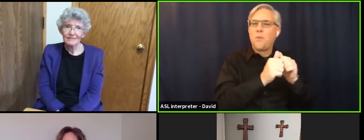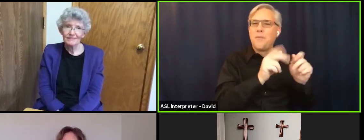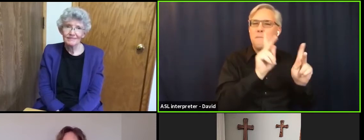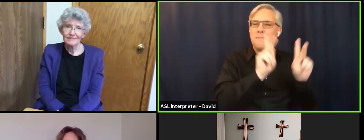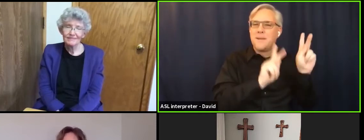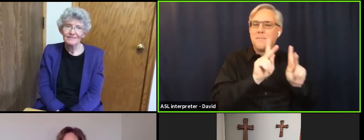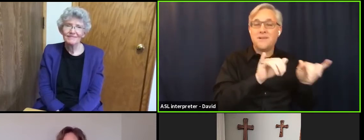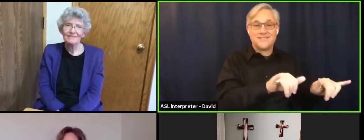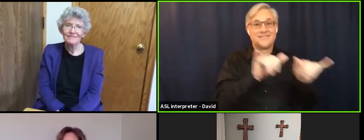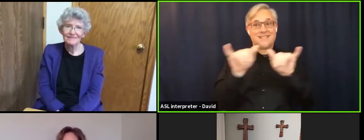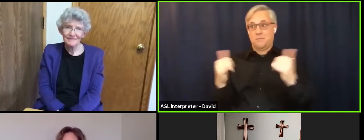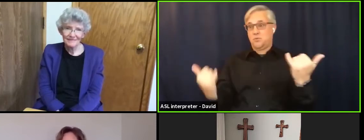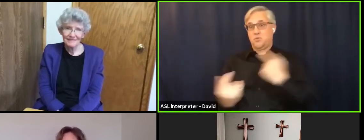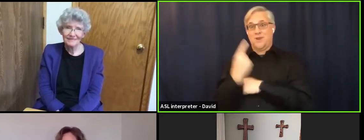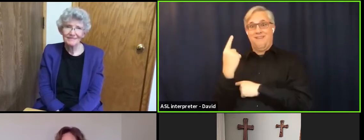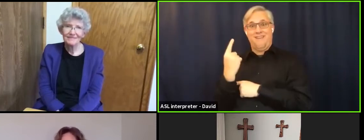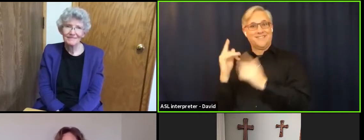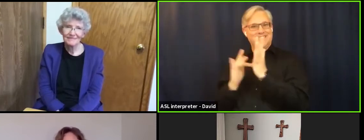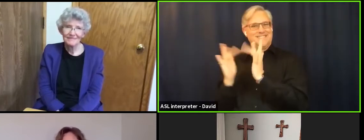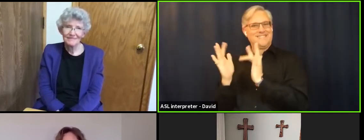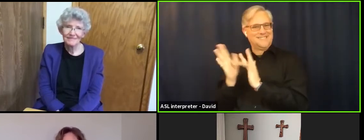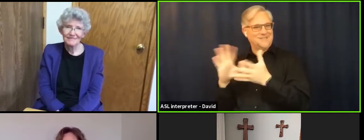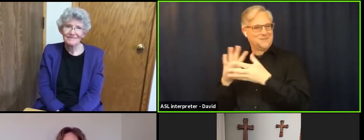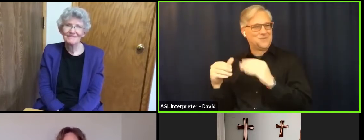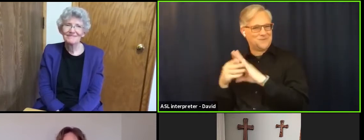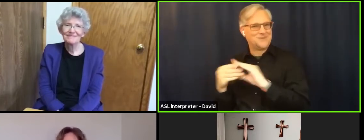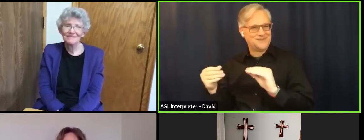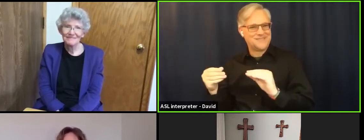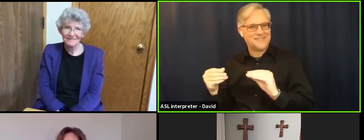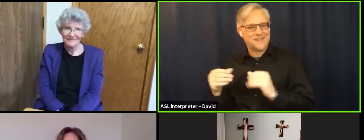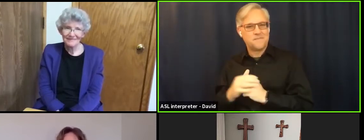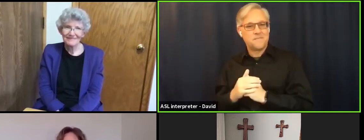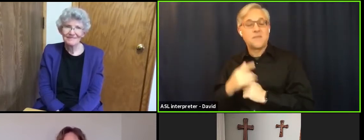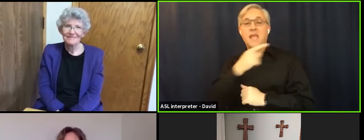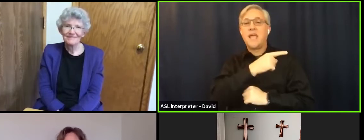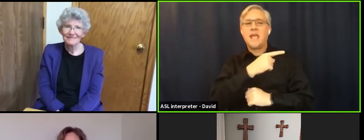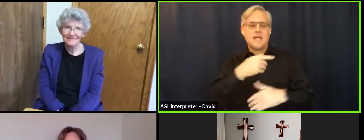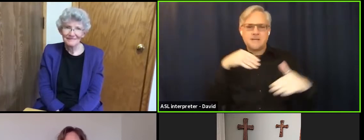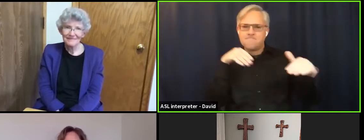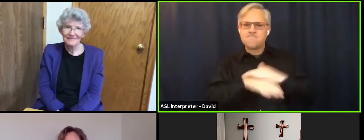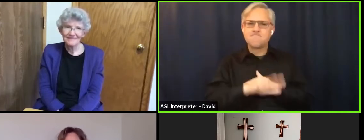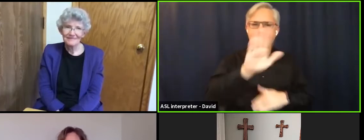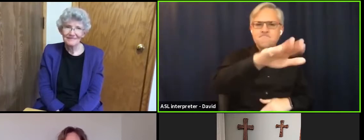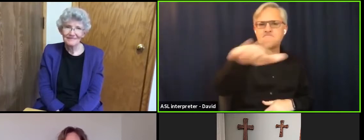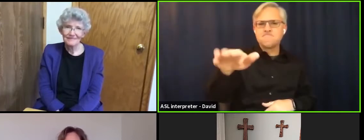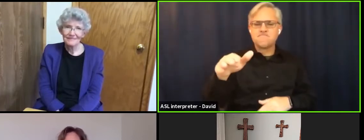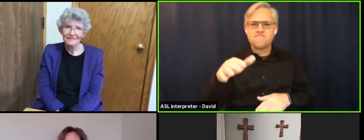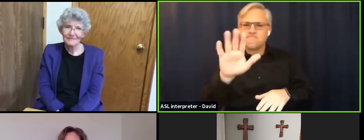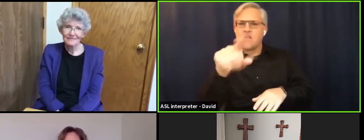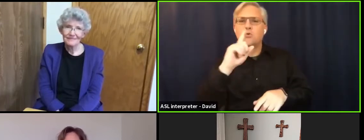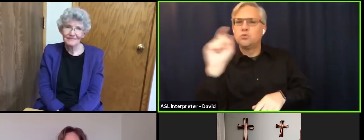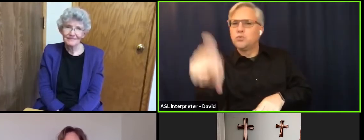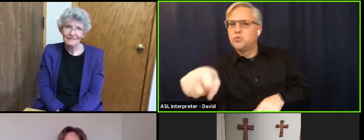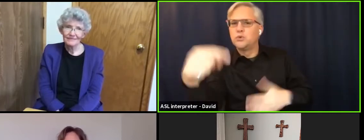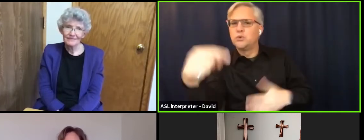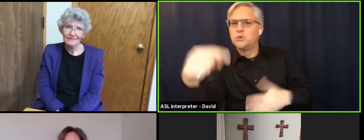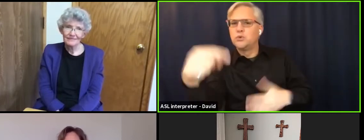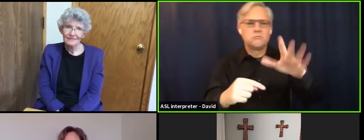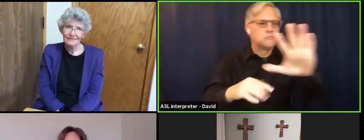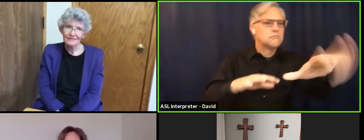in and didn't take over. He just joined in and walked with the